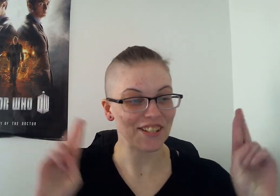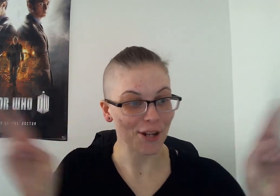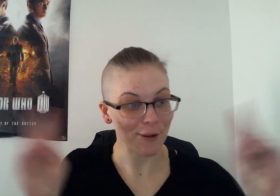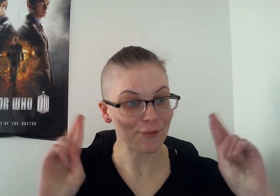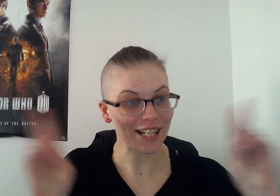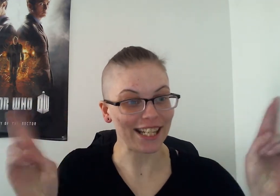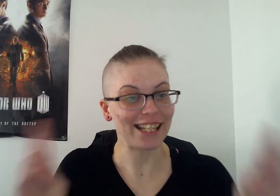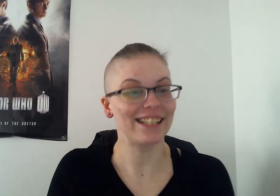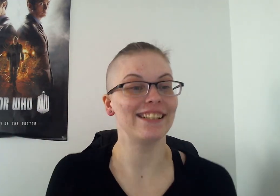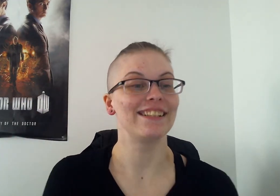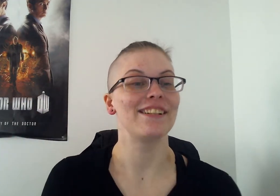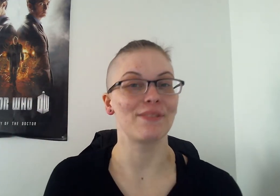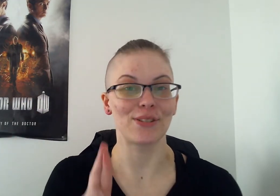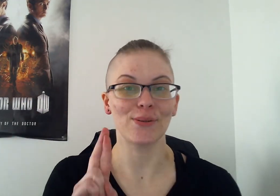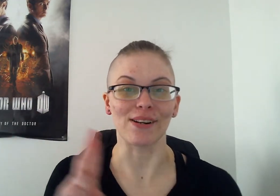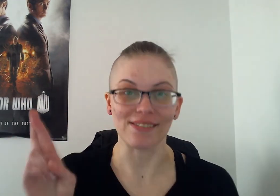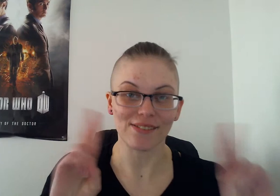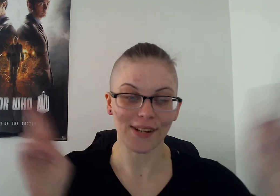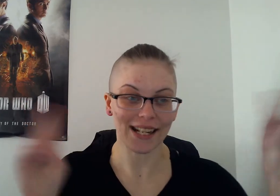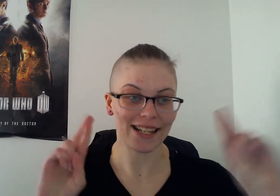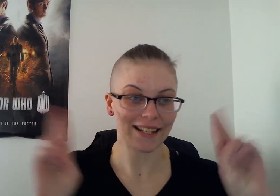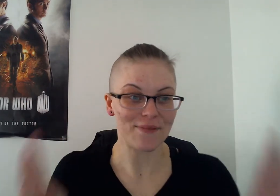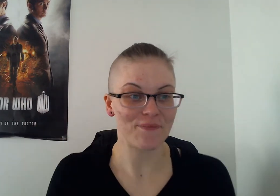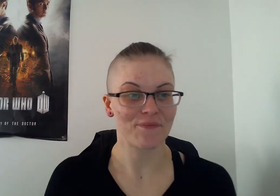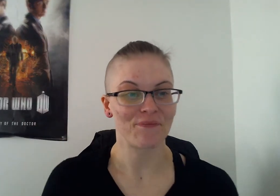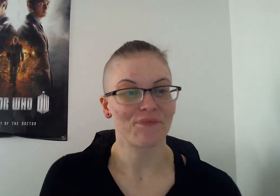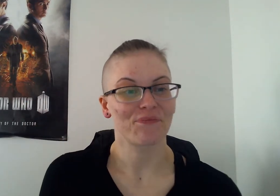I'm ready. With 2 R's. Ready?